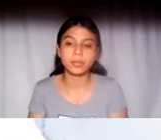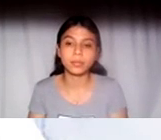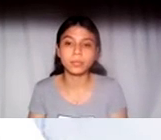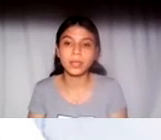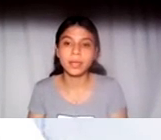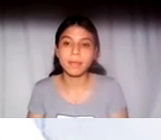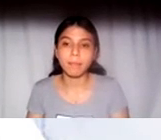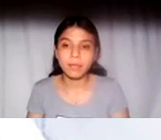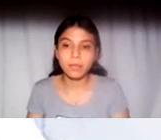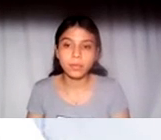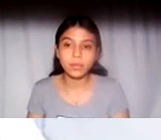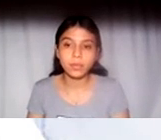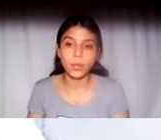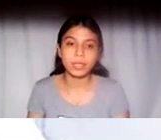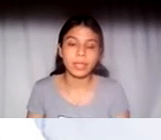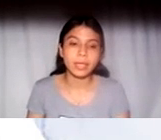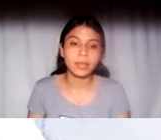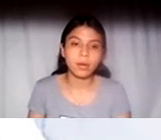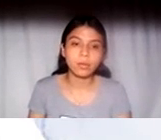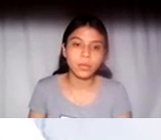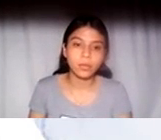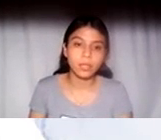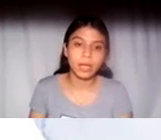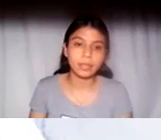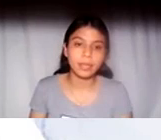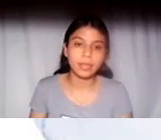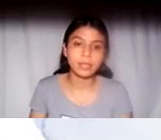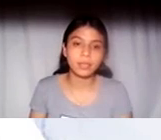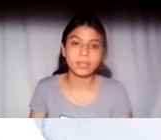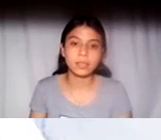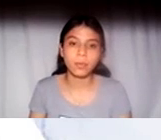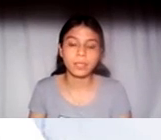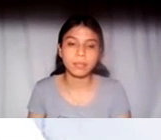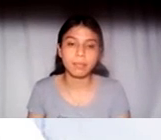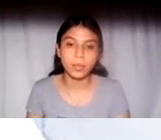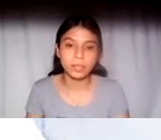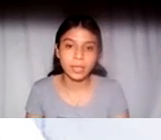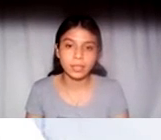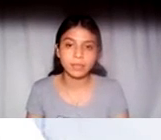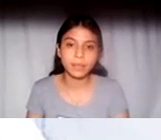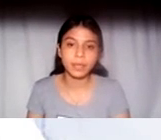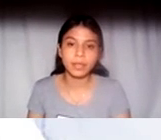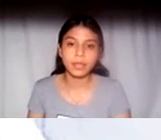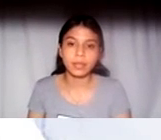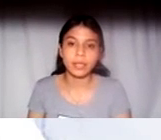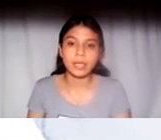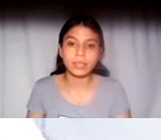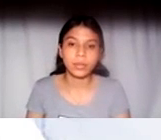become meaningful when they co-occur and interact with manual signs. They are